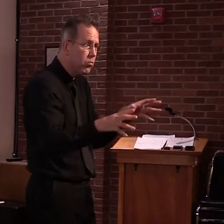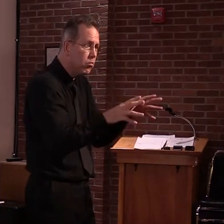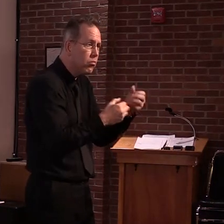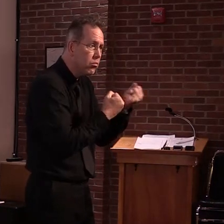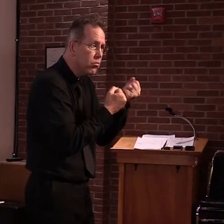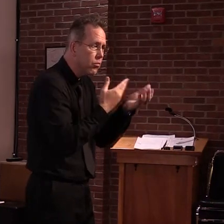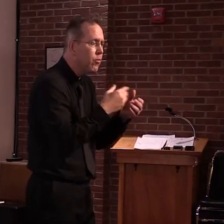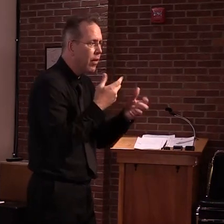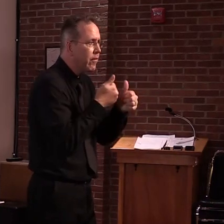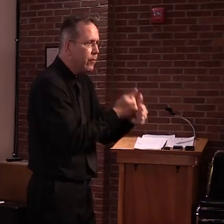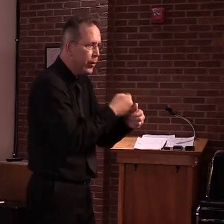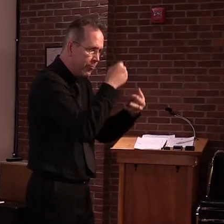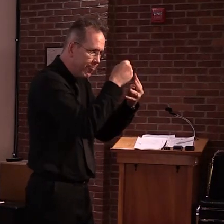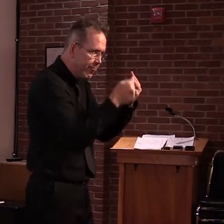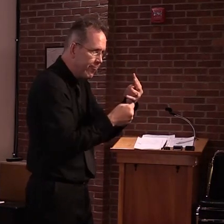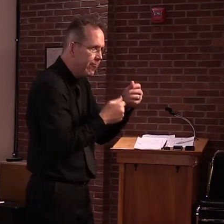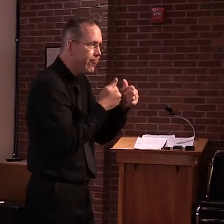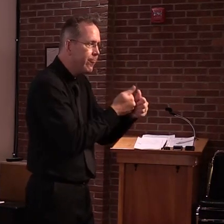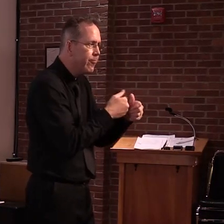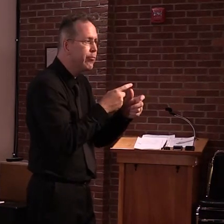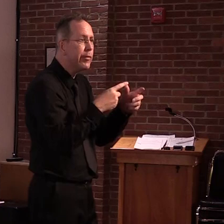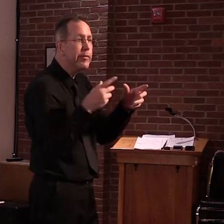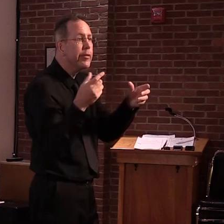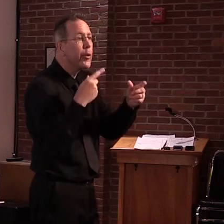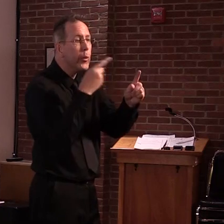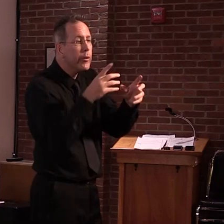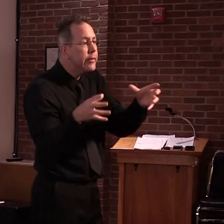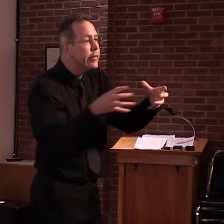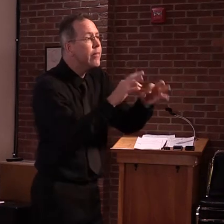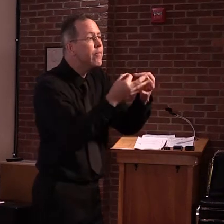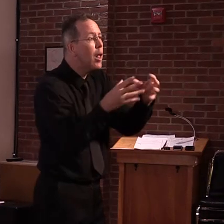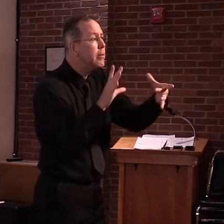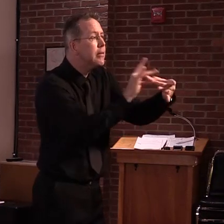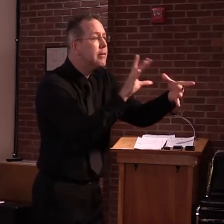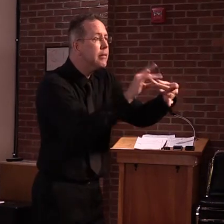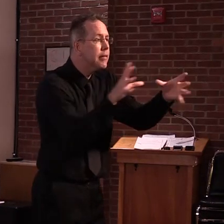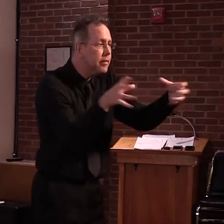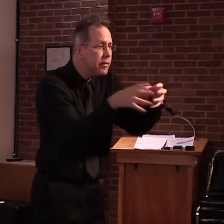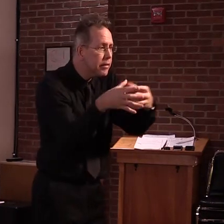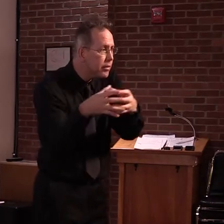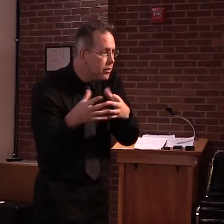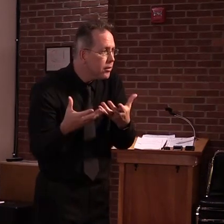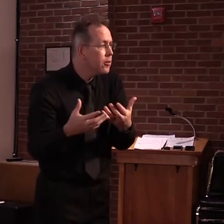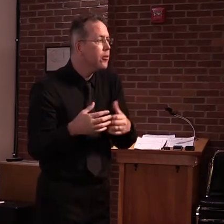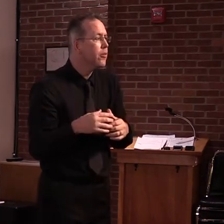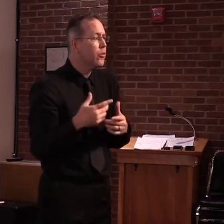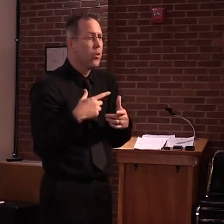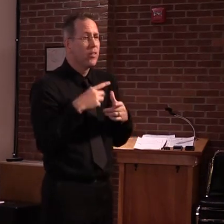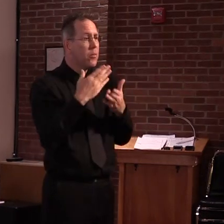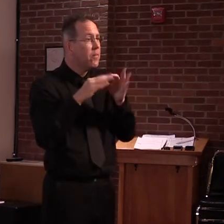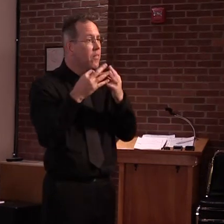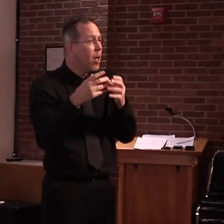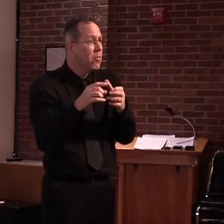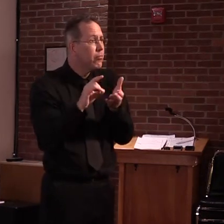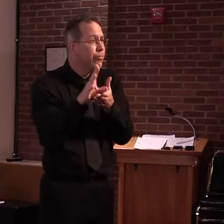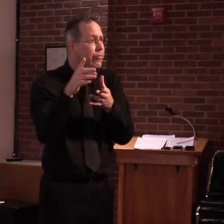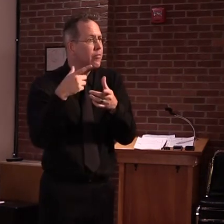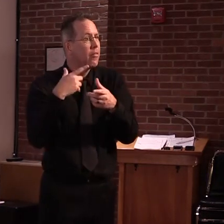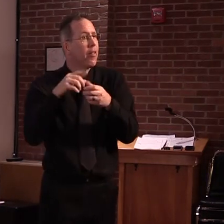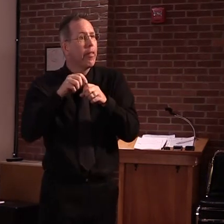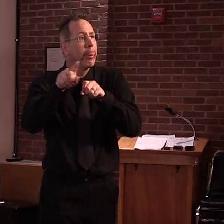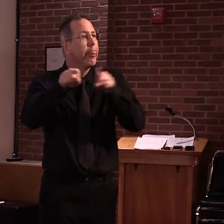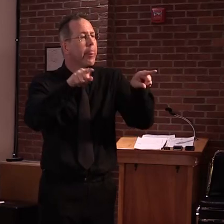about this, we are trying to end a family homelessness in this state. And